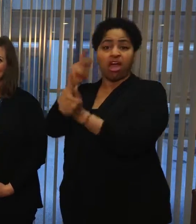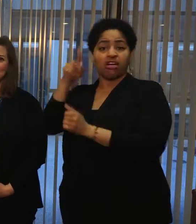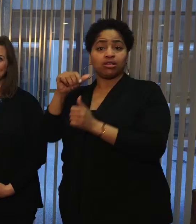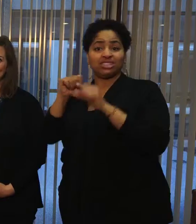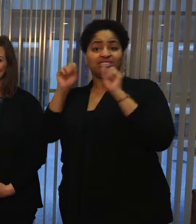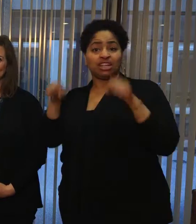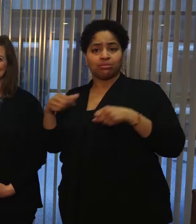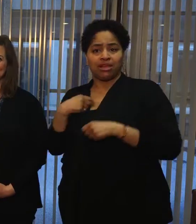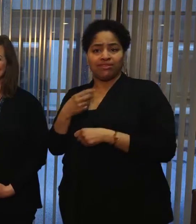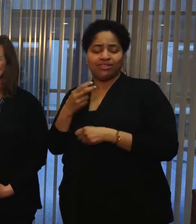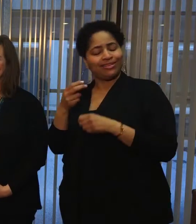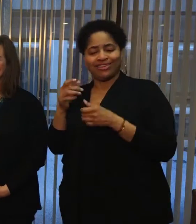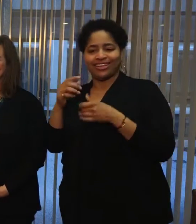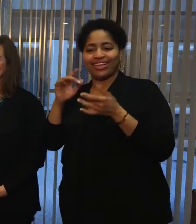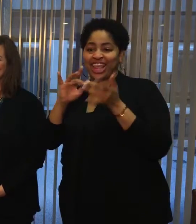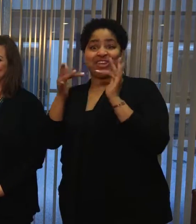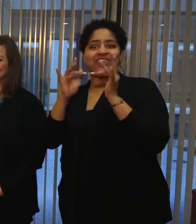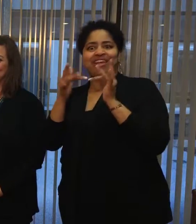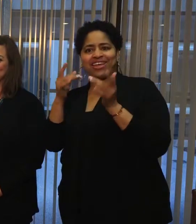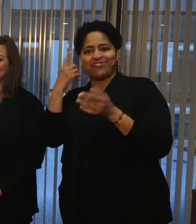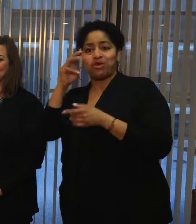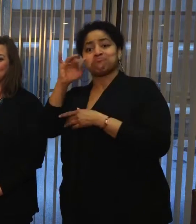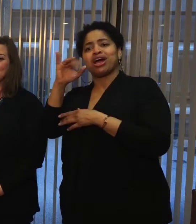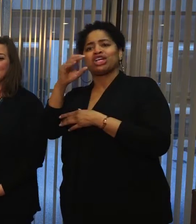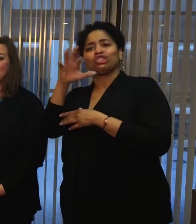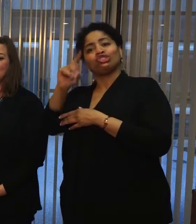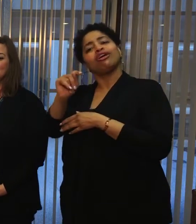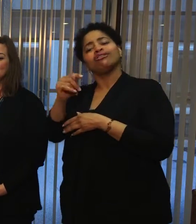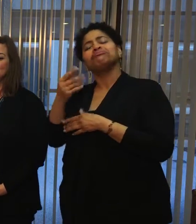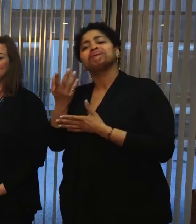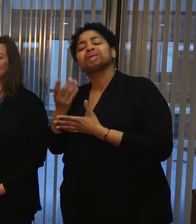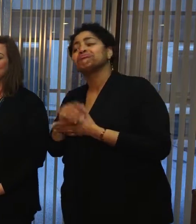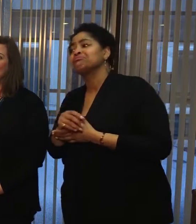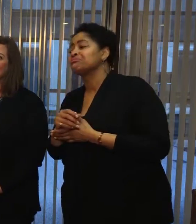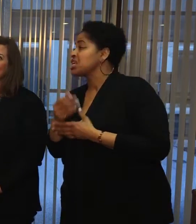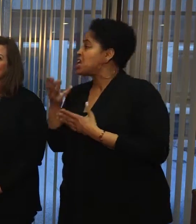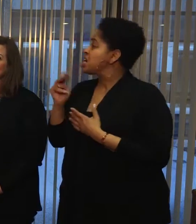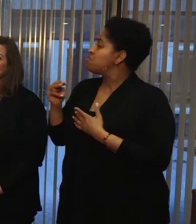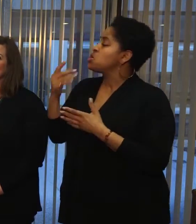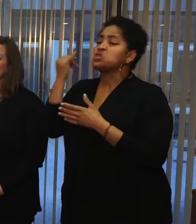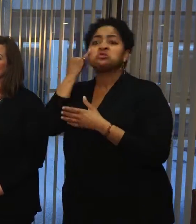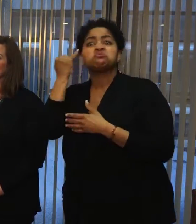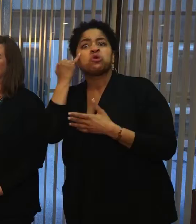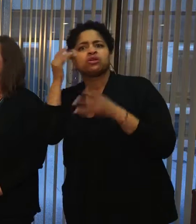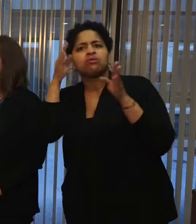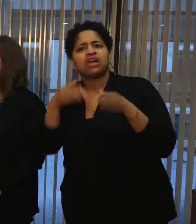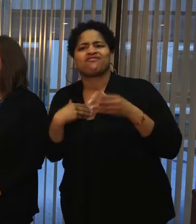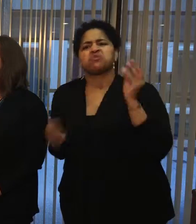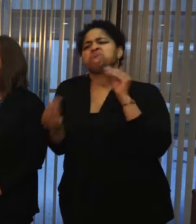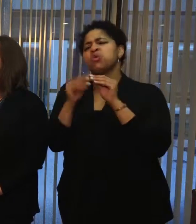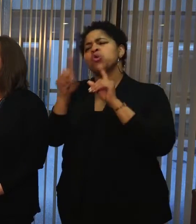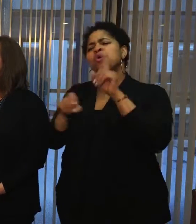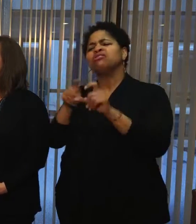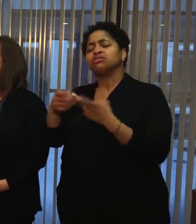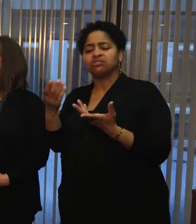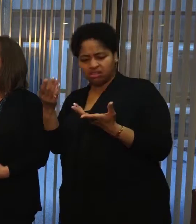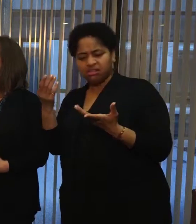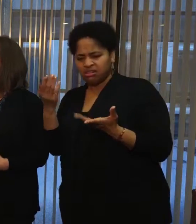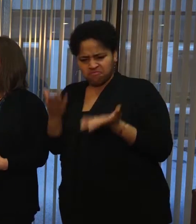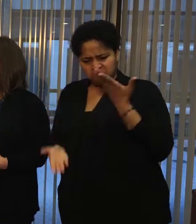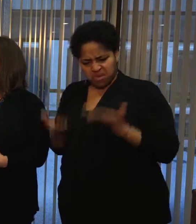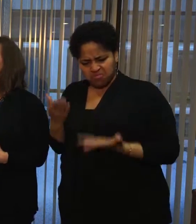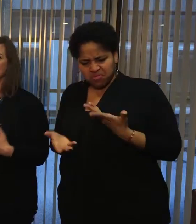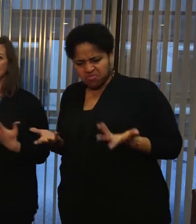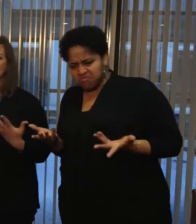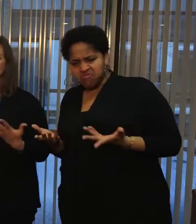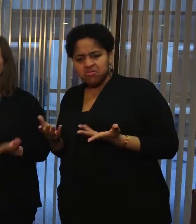the electronic backup system that we have for My Chart. So now what if someone has some more questions? So